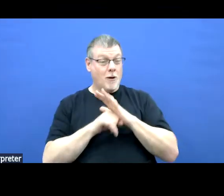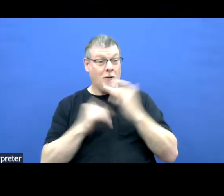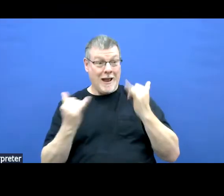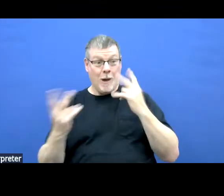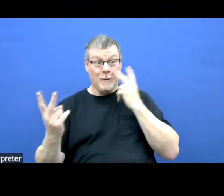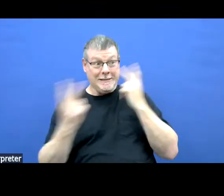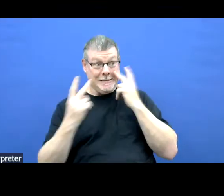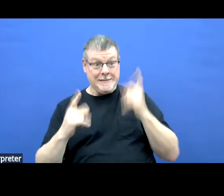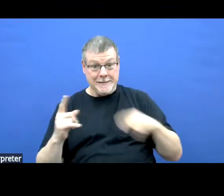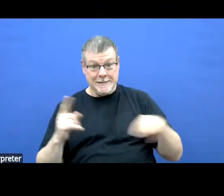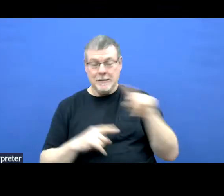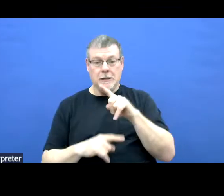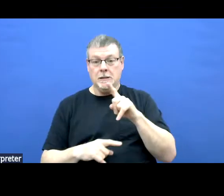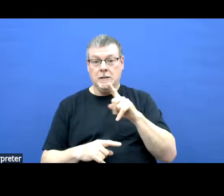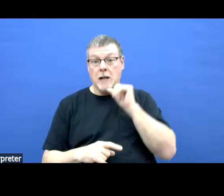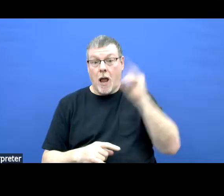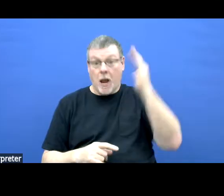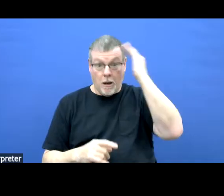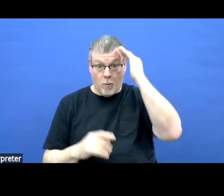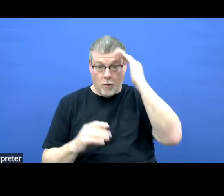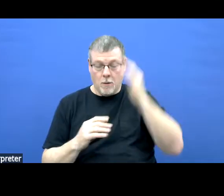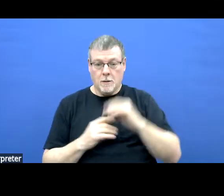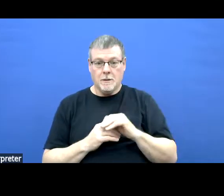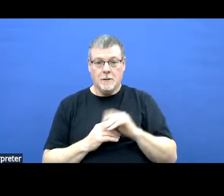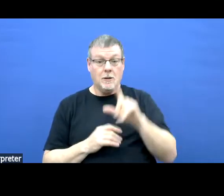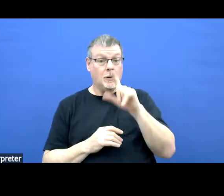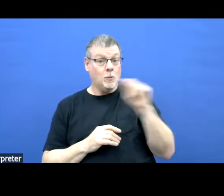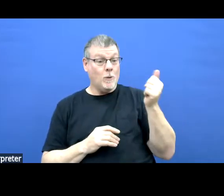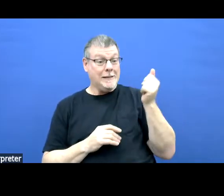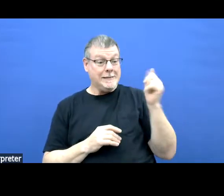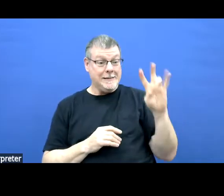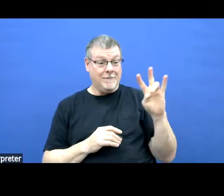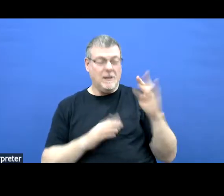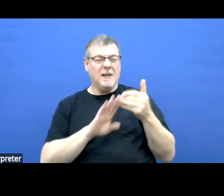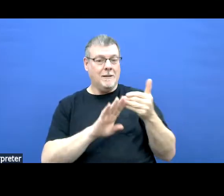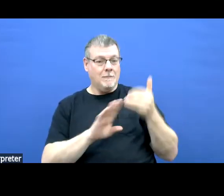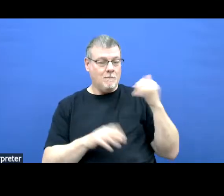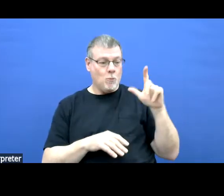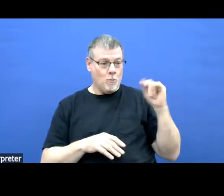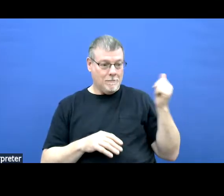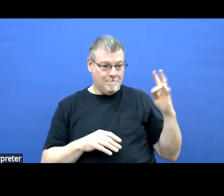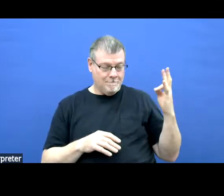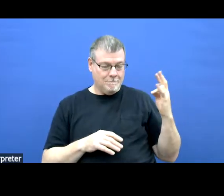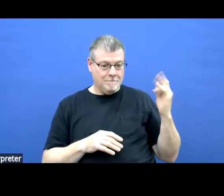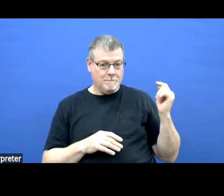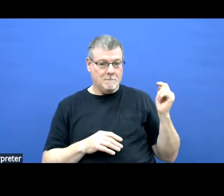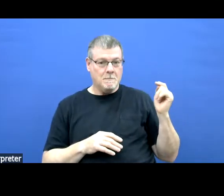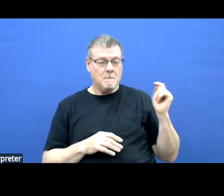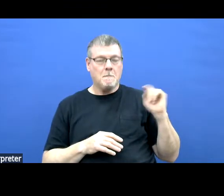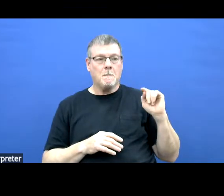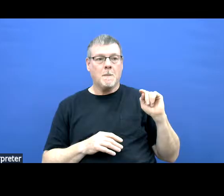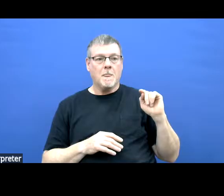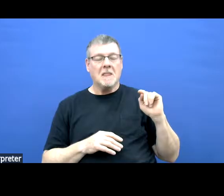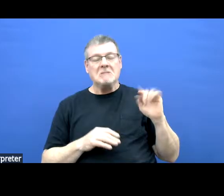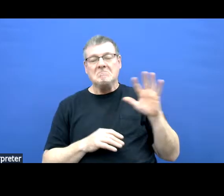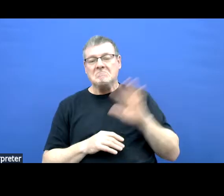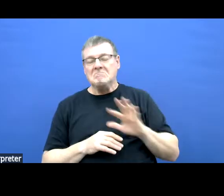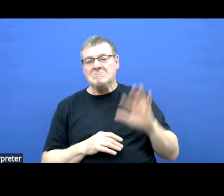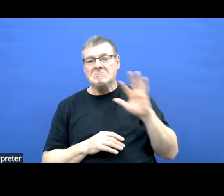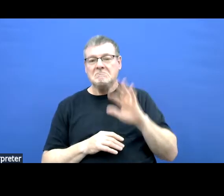you know, for those unaware, 2017, before 2017, there was